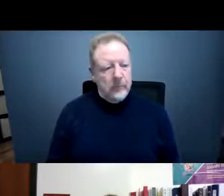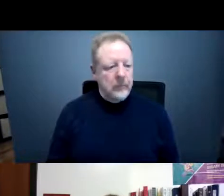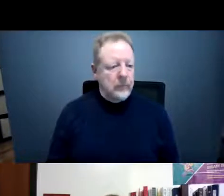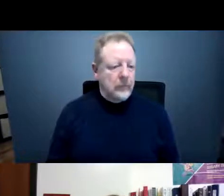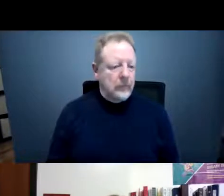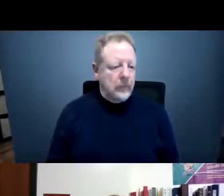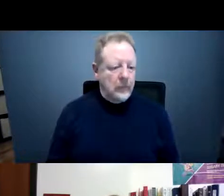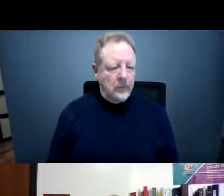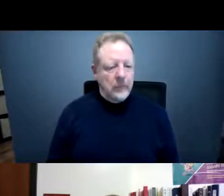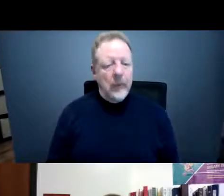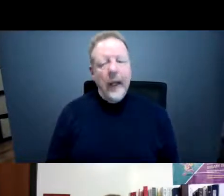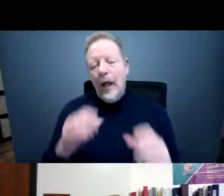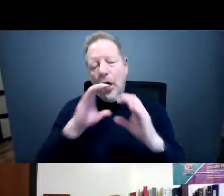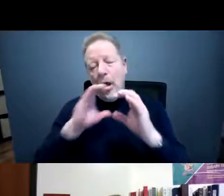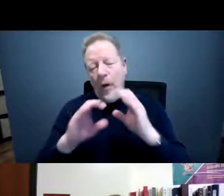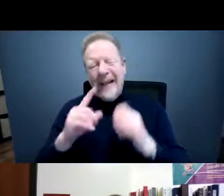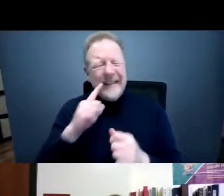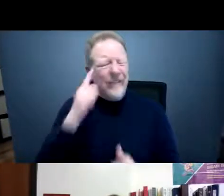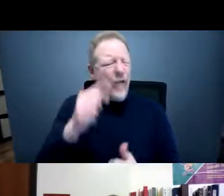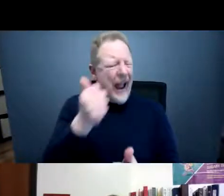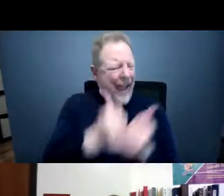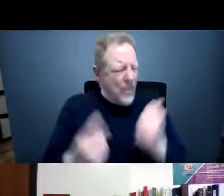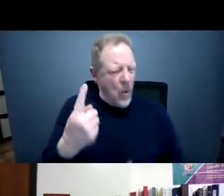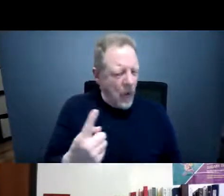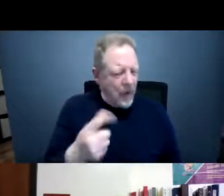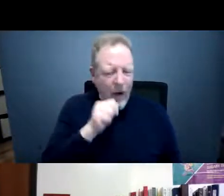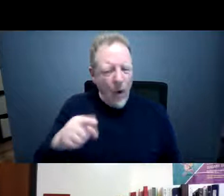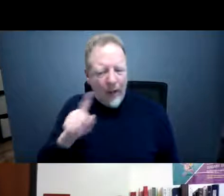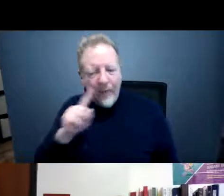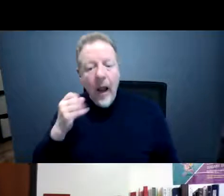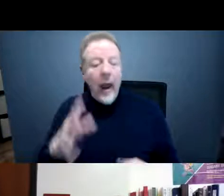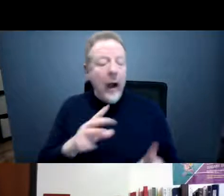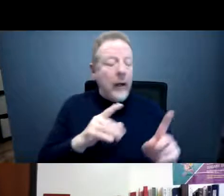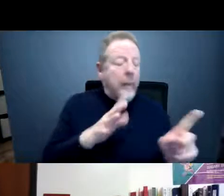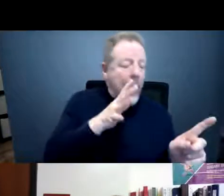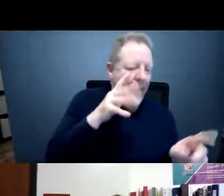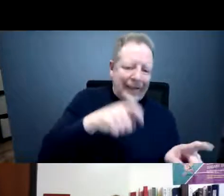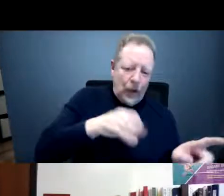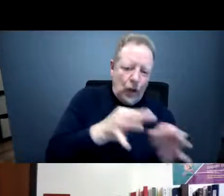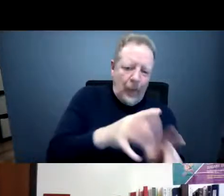And communication is for everyone because a lot of the parents need interpreters too.